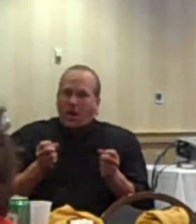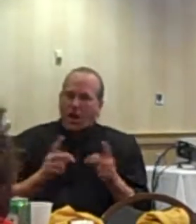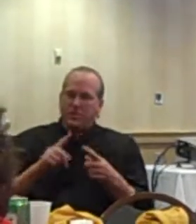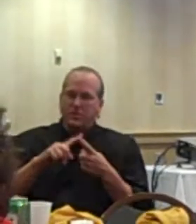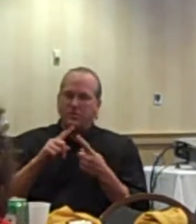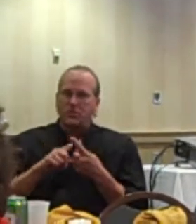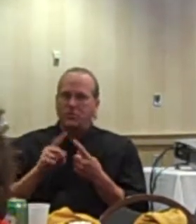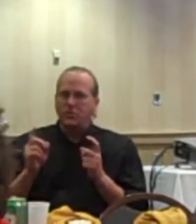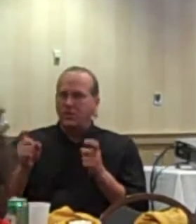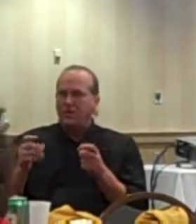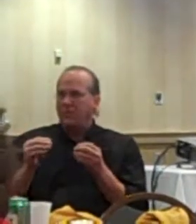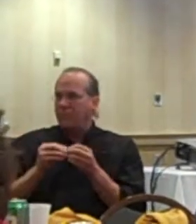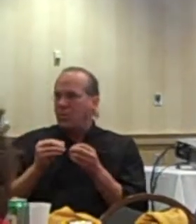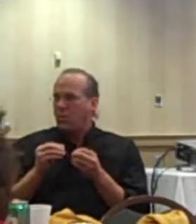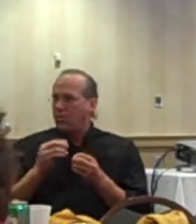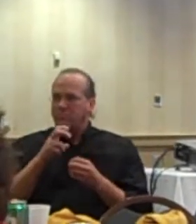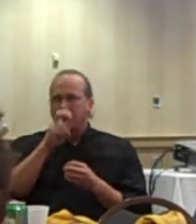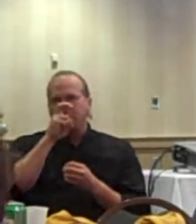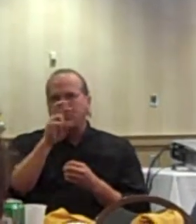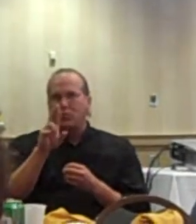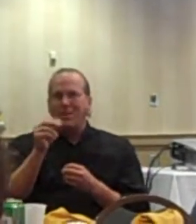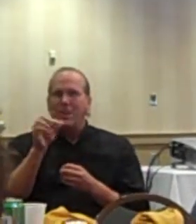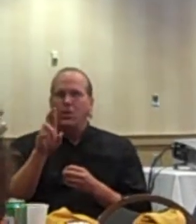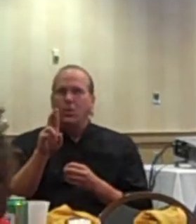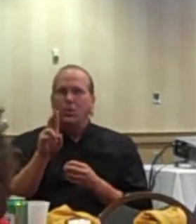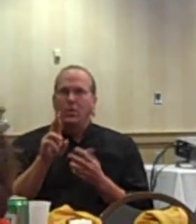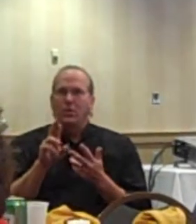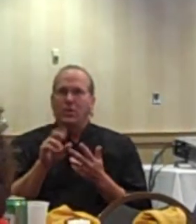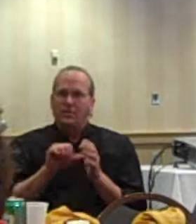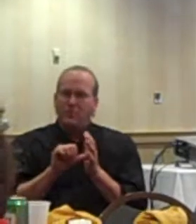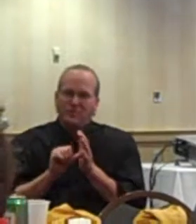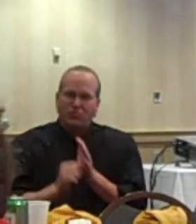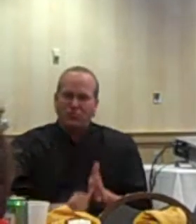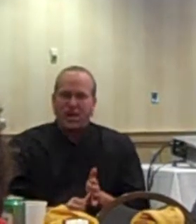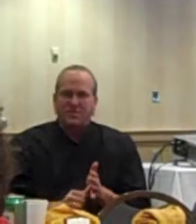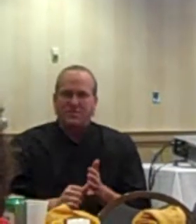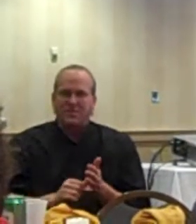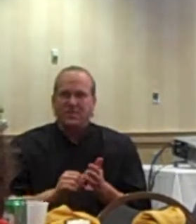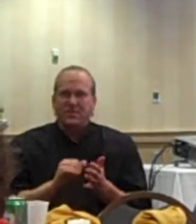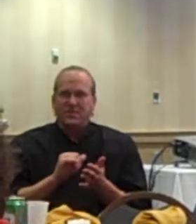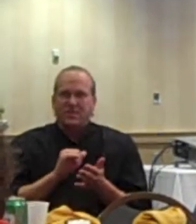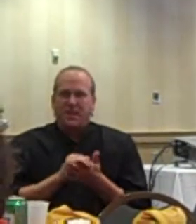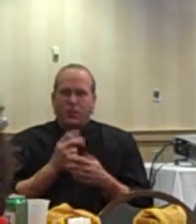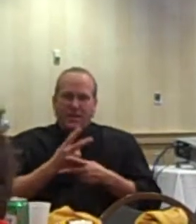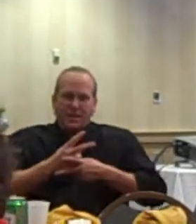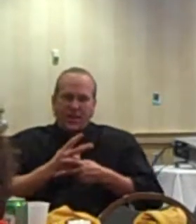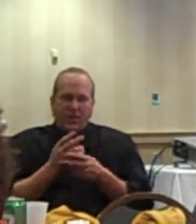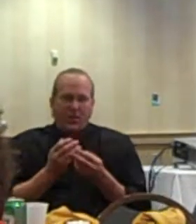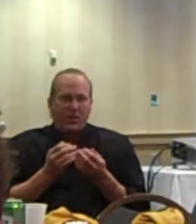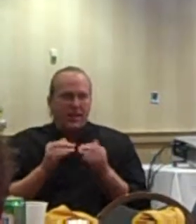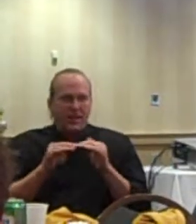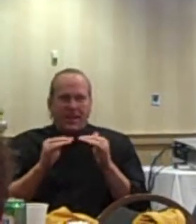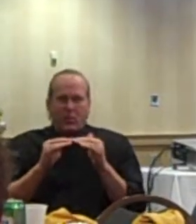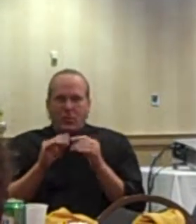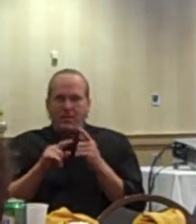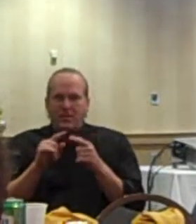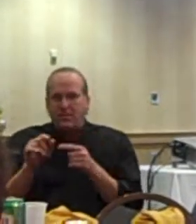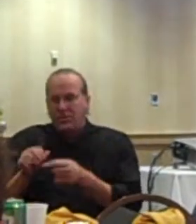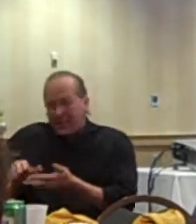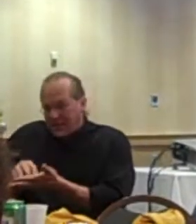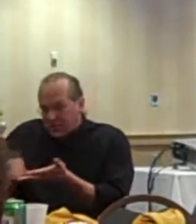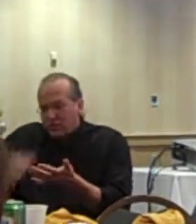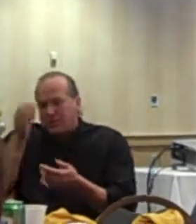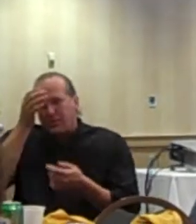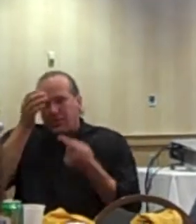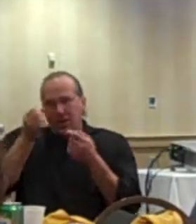to seek greater rigor. And again, stressing that's caring equally about conceptual